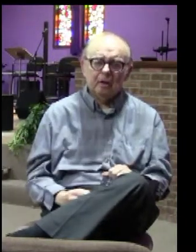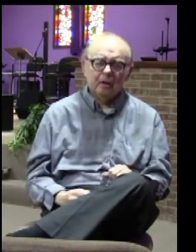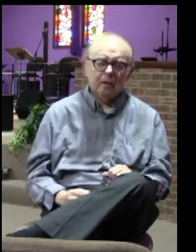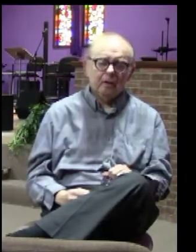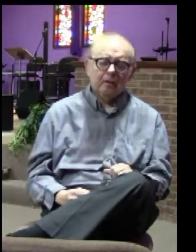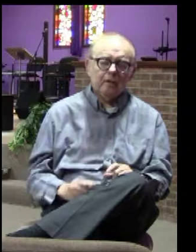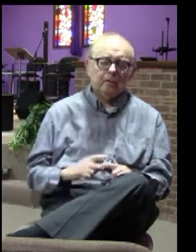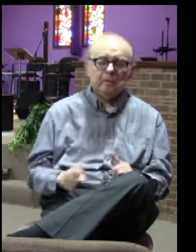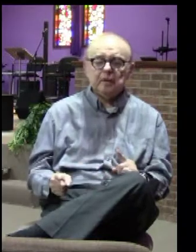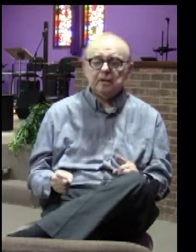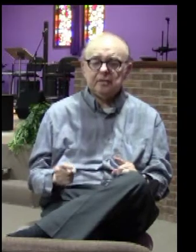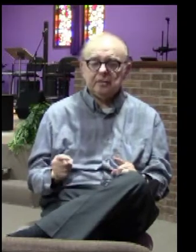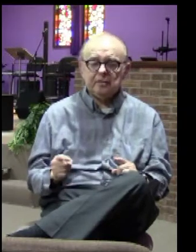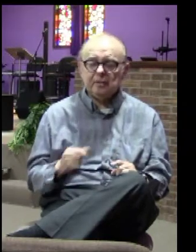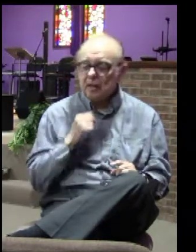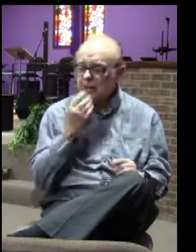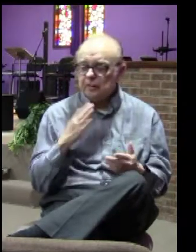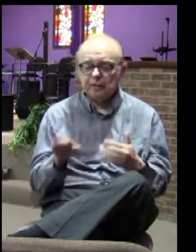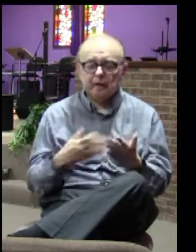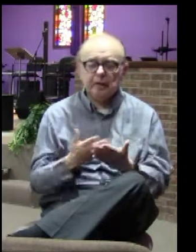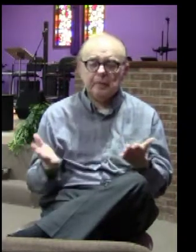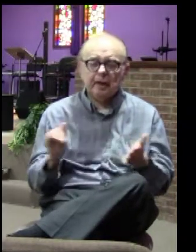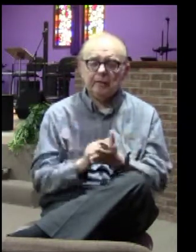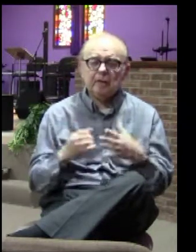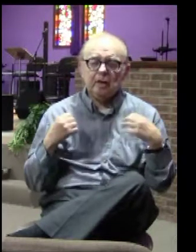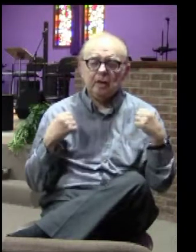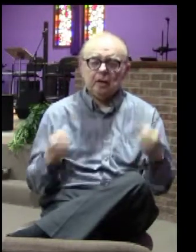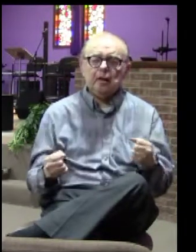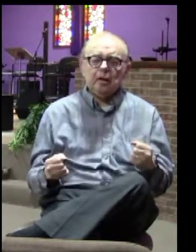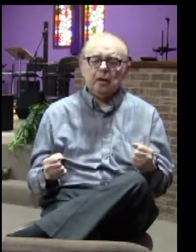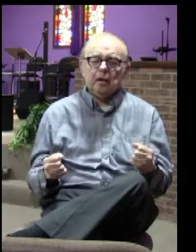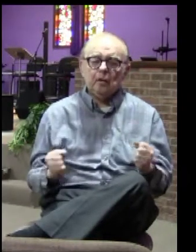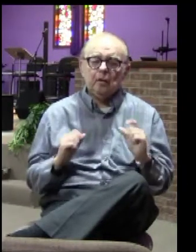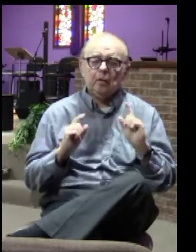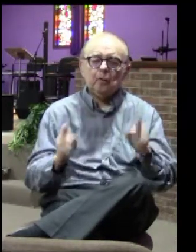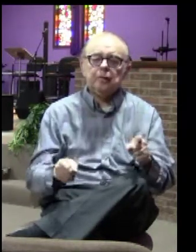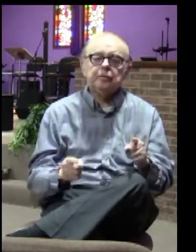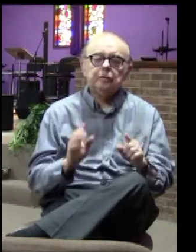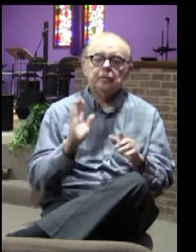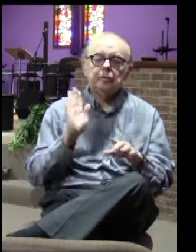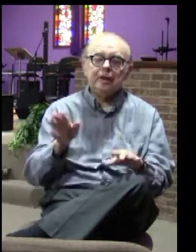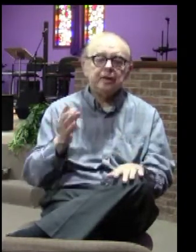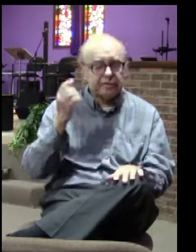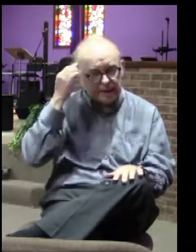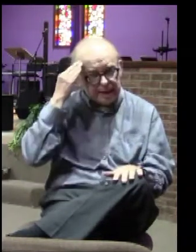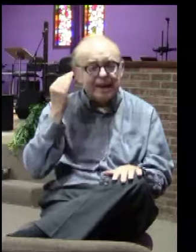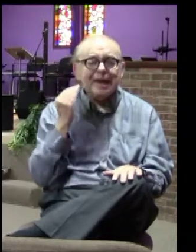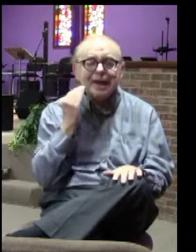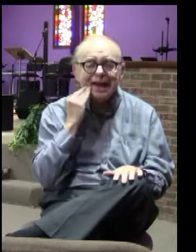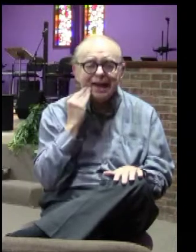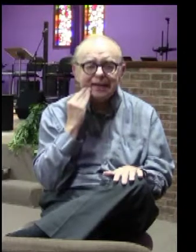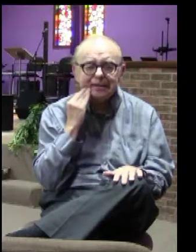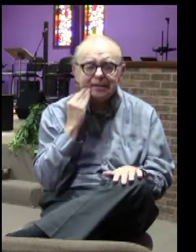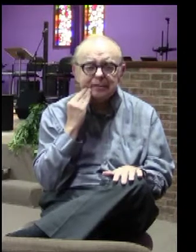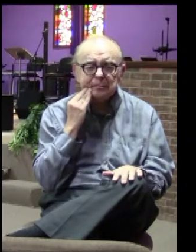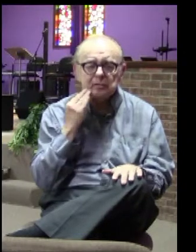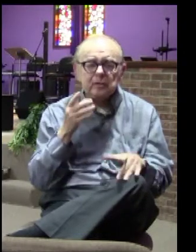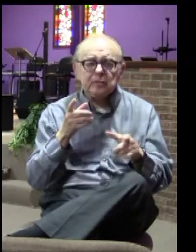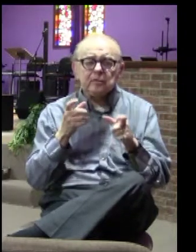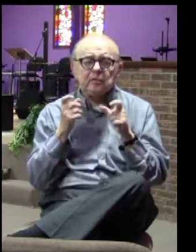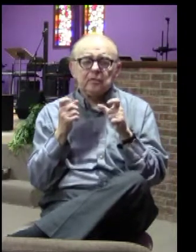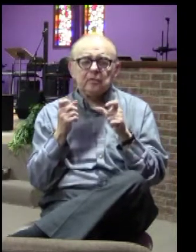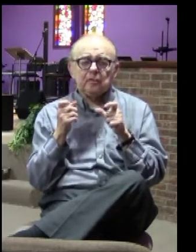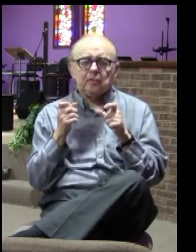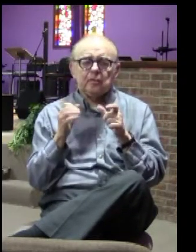And the unfortunate part about it is that that strength went to Samson's head. And all of a